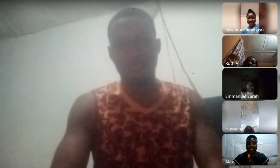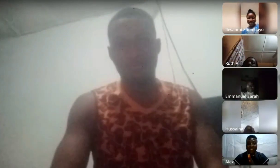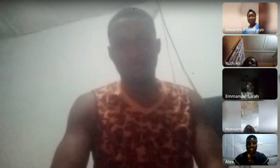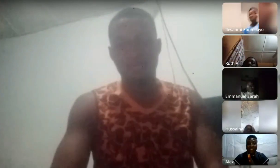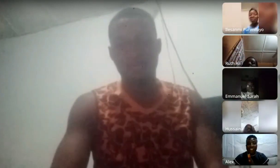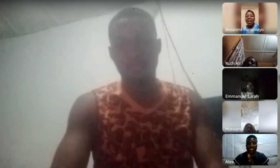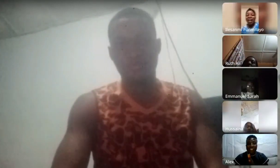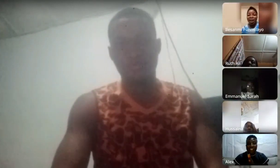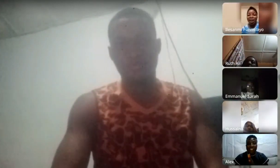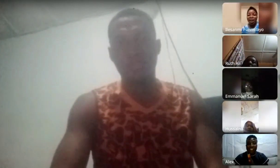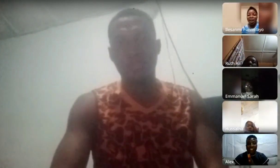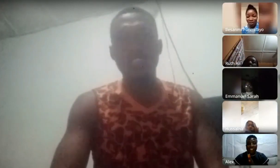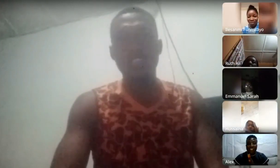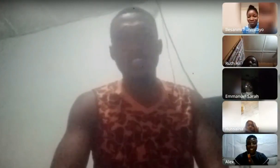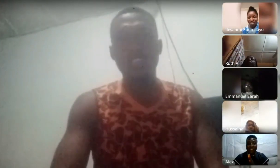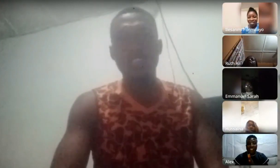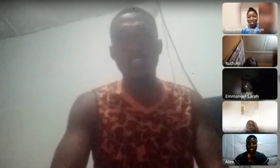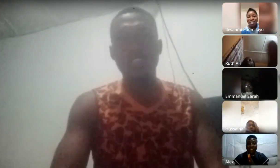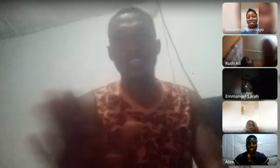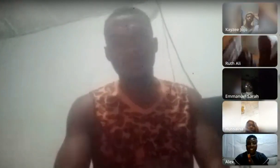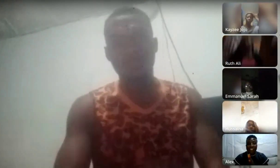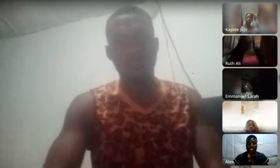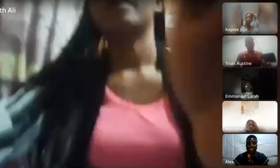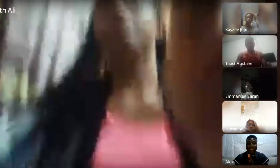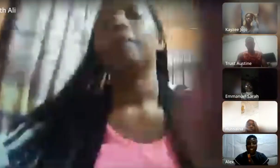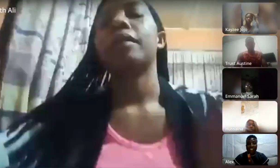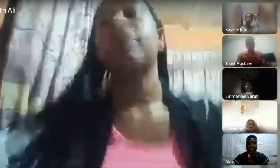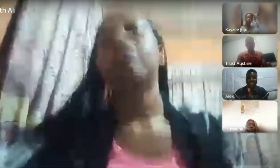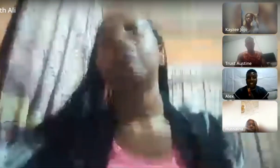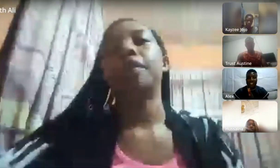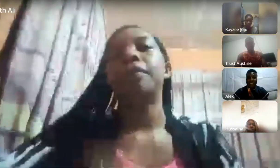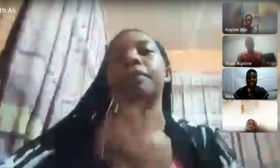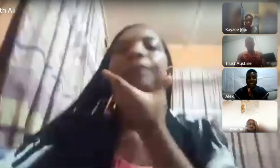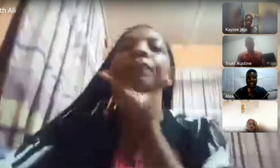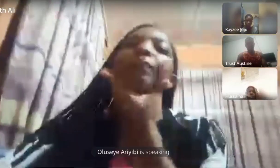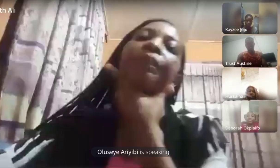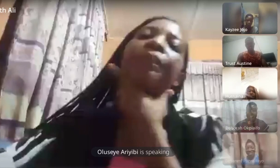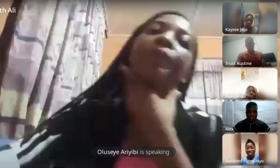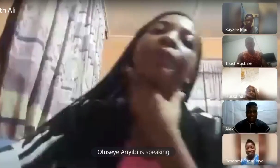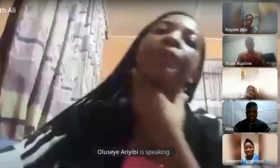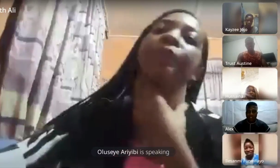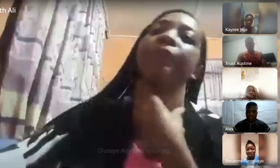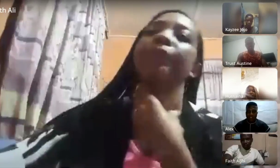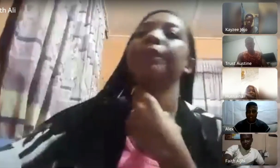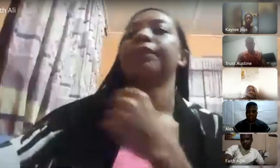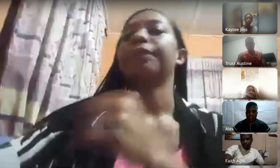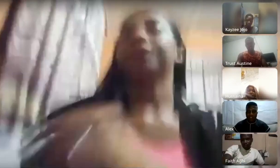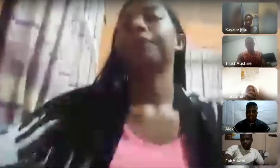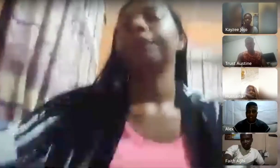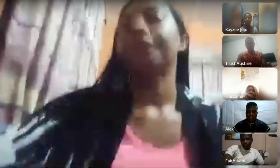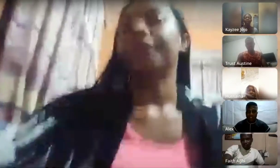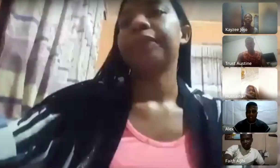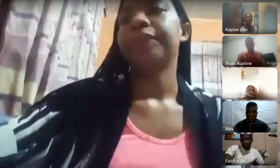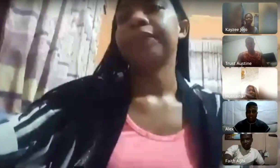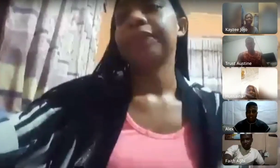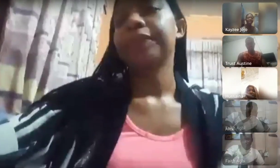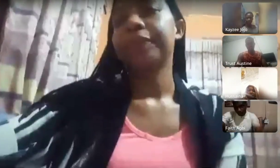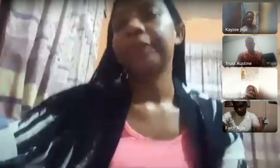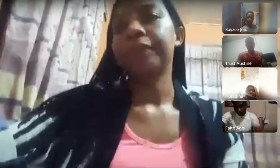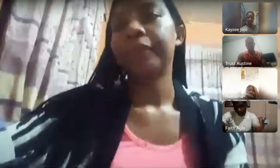much. Really enjoy. Please, let's try to put profile pictures so that we can be seeing our faces, what we look like. Just